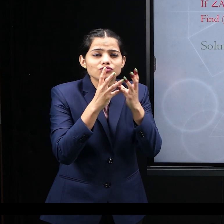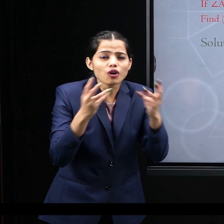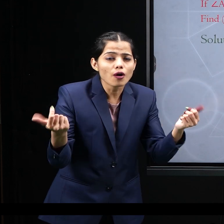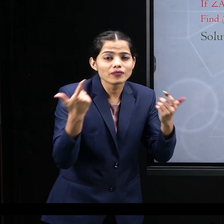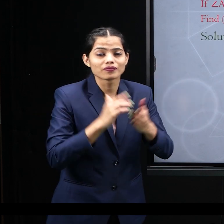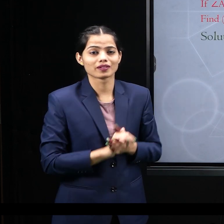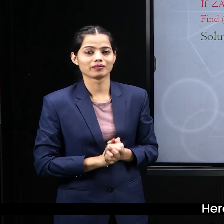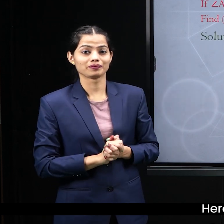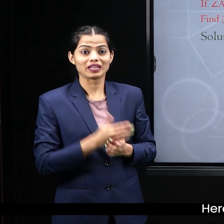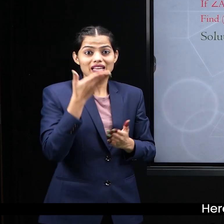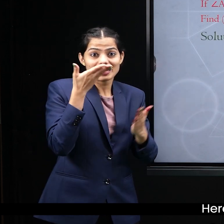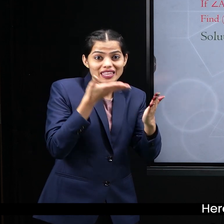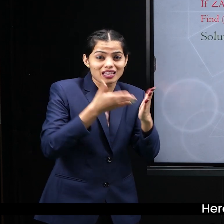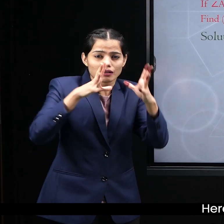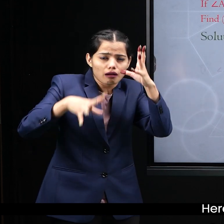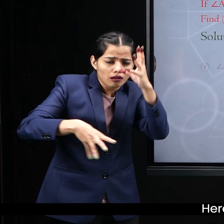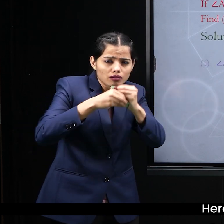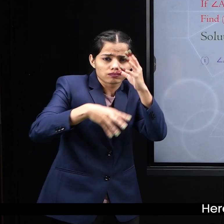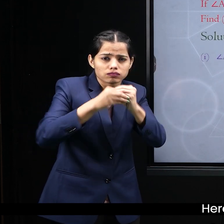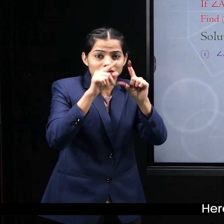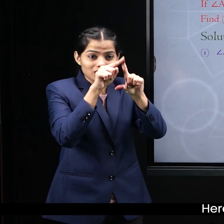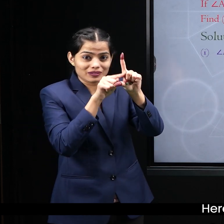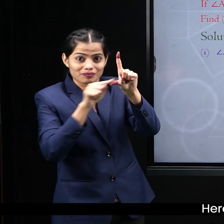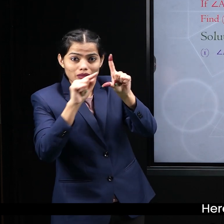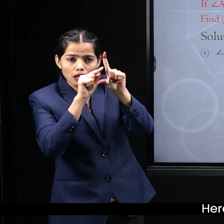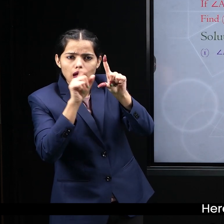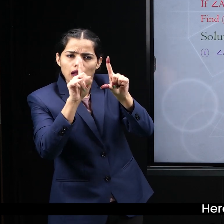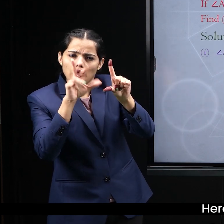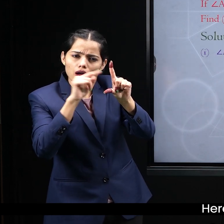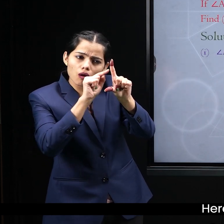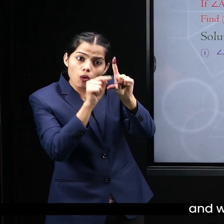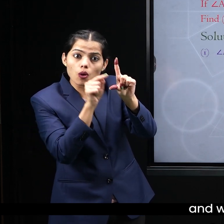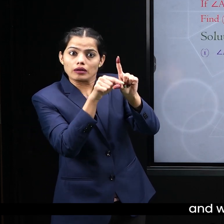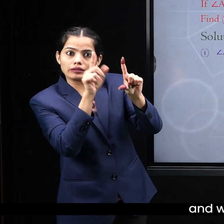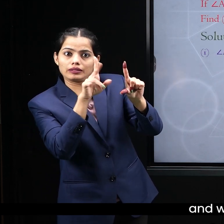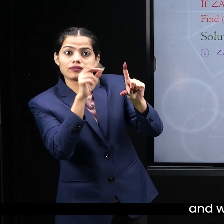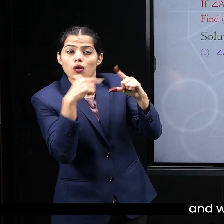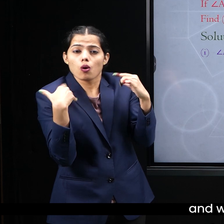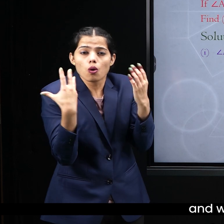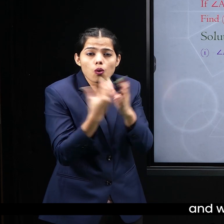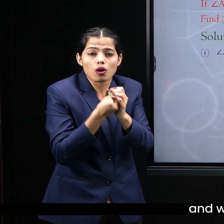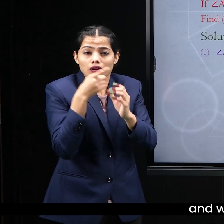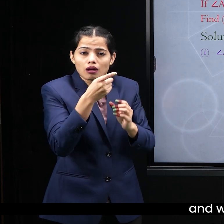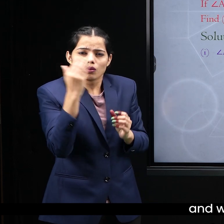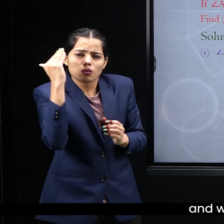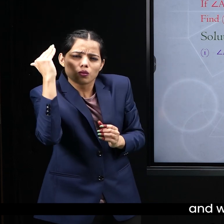Solution. Here sum of angle is 180 degrees and we know DAC value